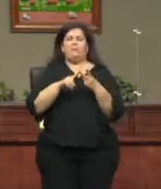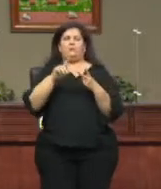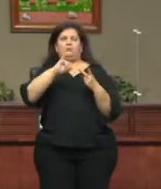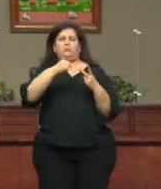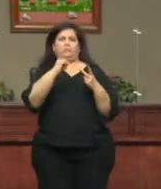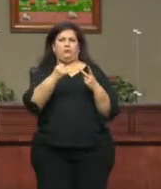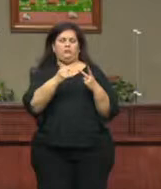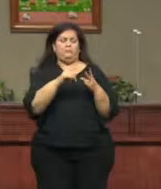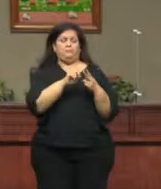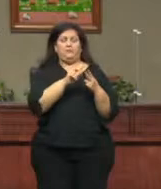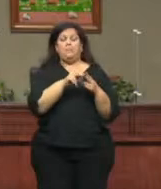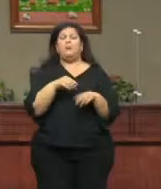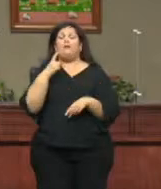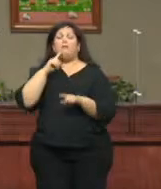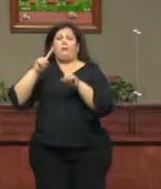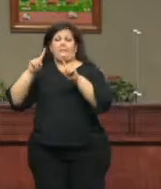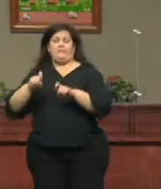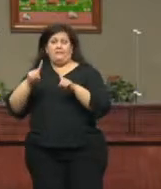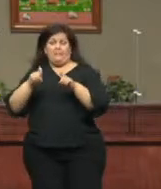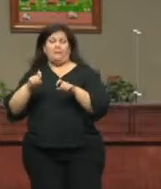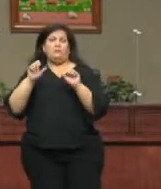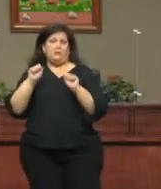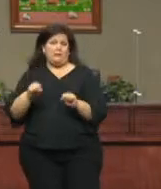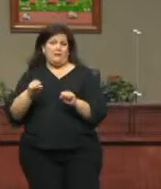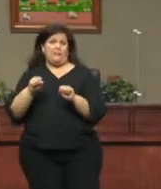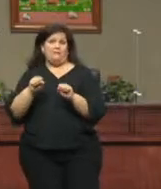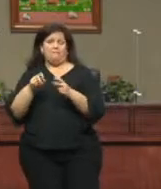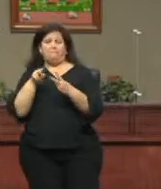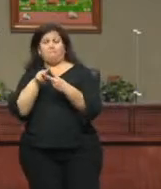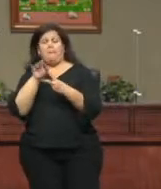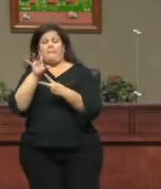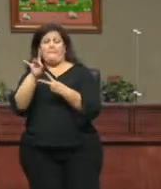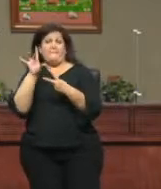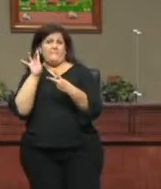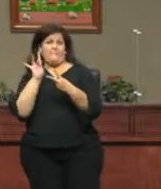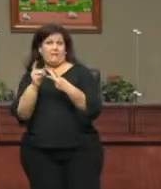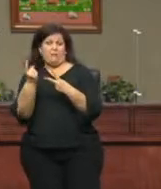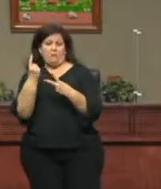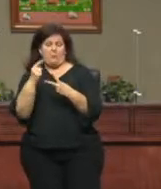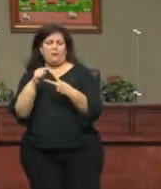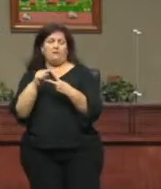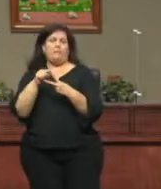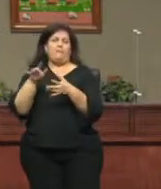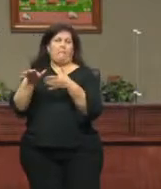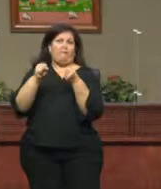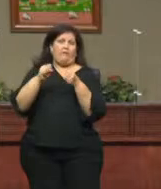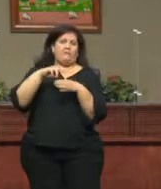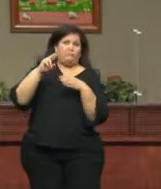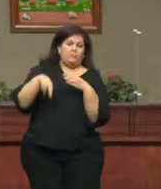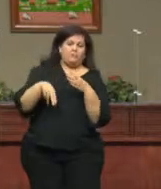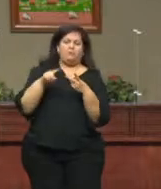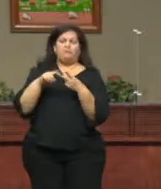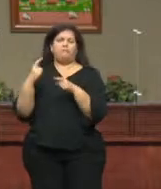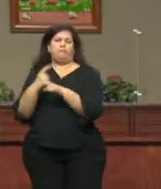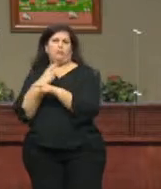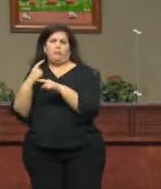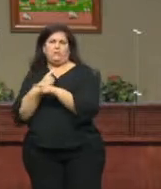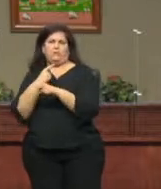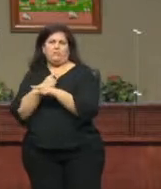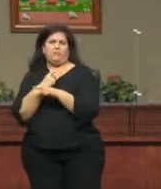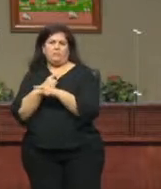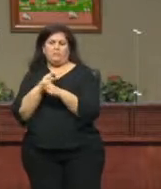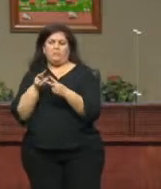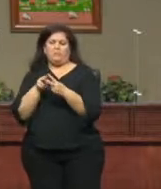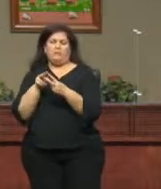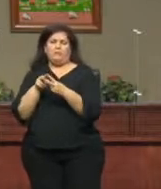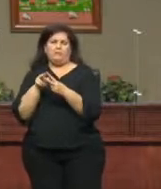individuals can choose between either the molecular PCR or the antigen rapid test. You can do both at